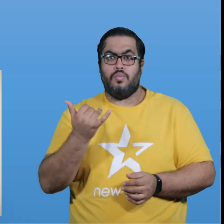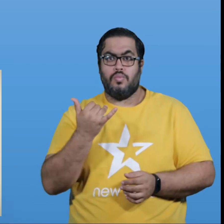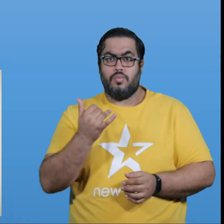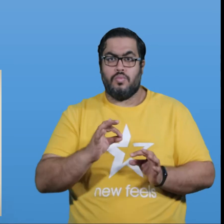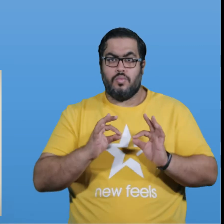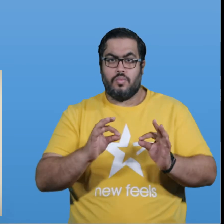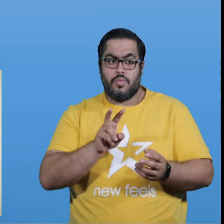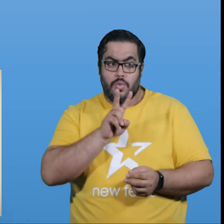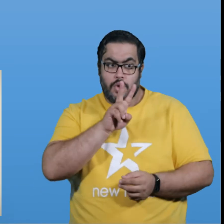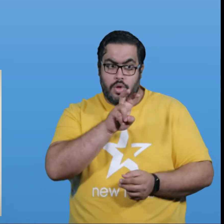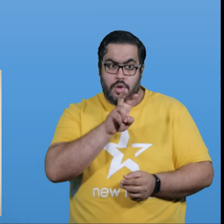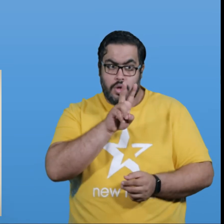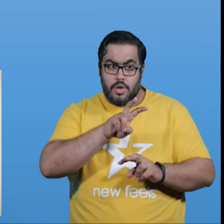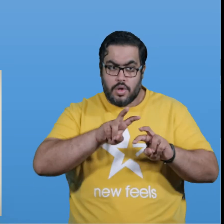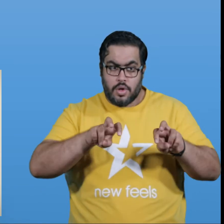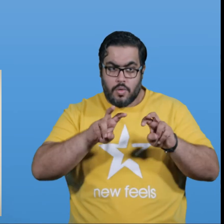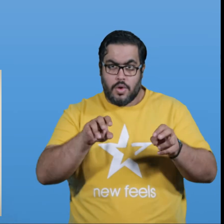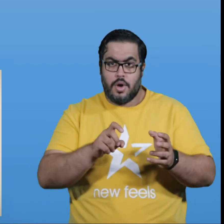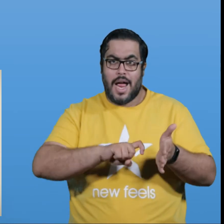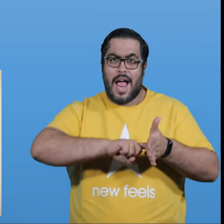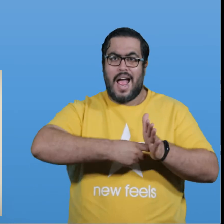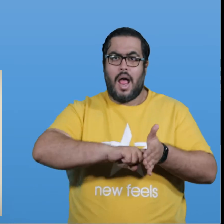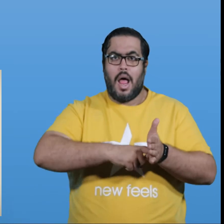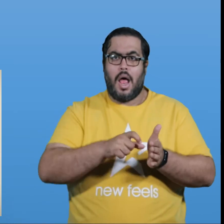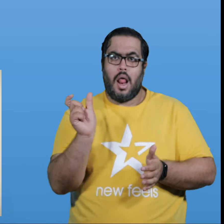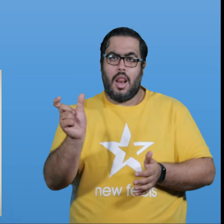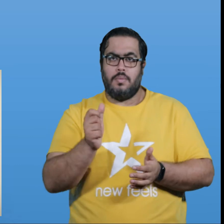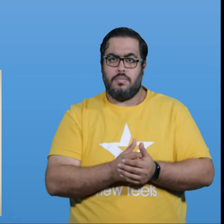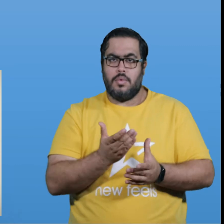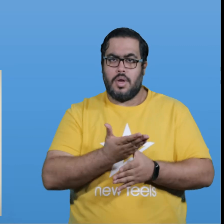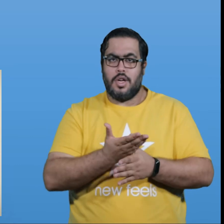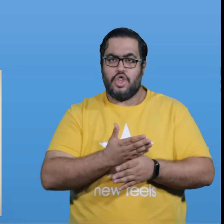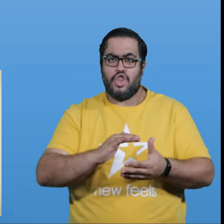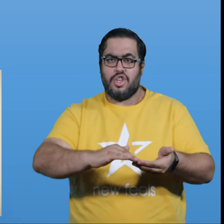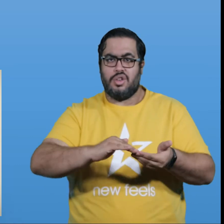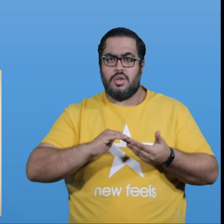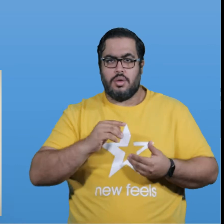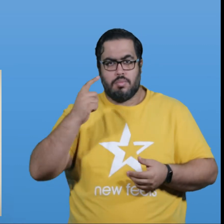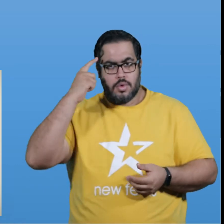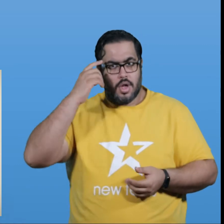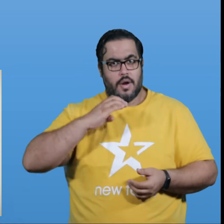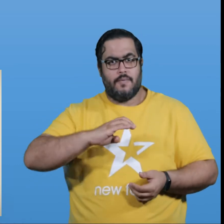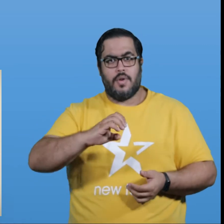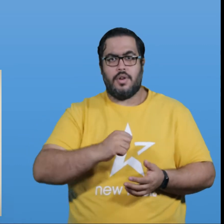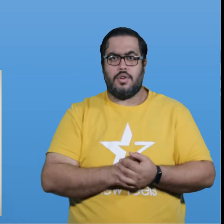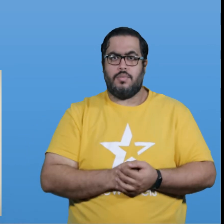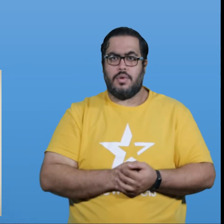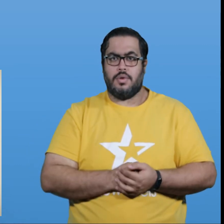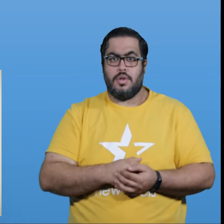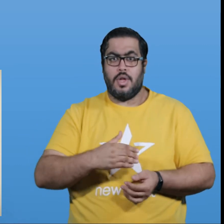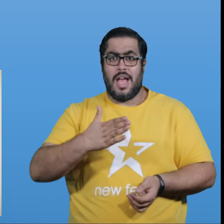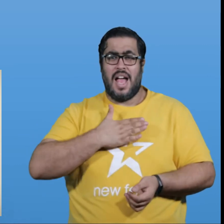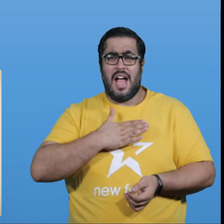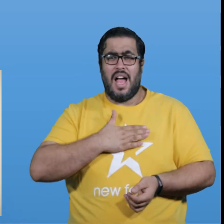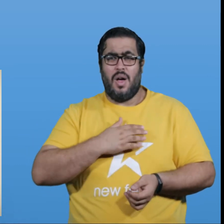pink ribbons. They're colorful. They're very colorful ribbons, right? So based on